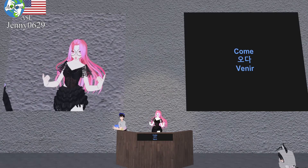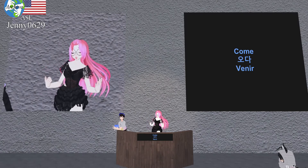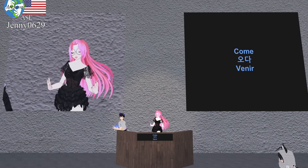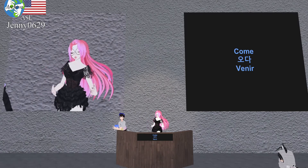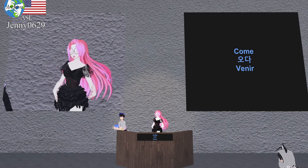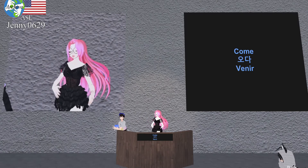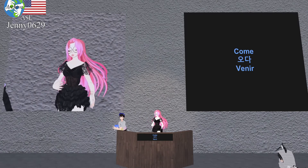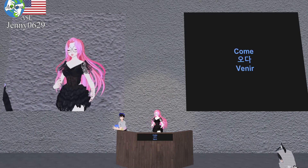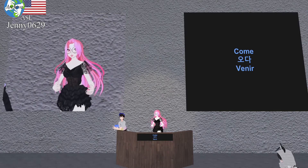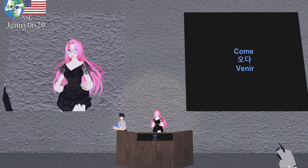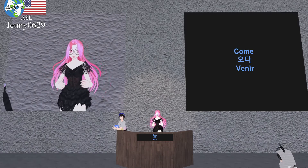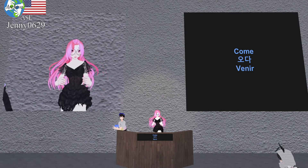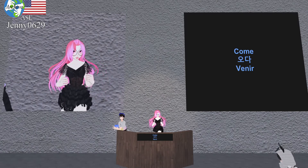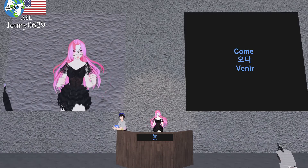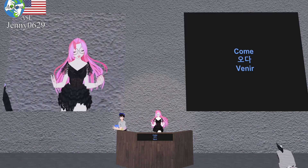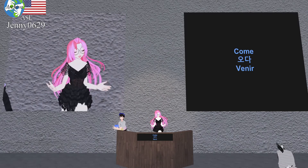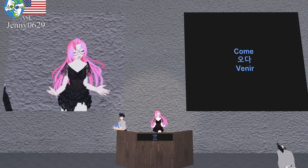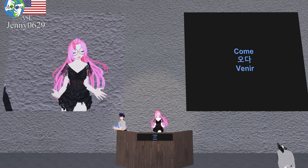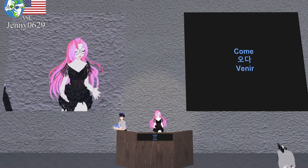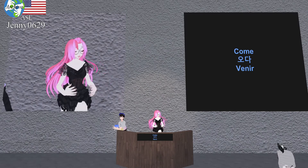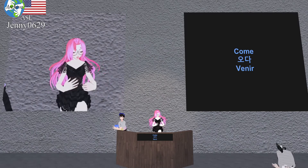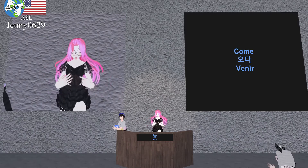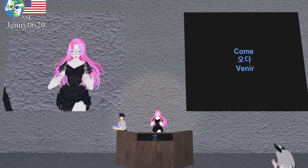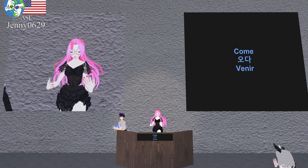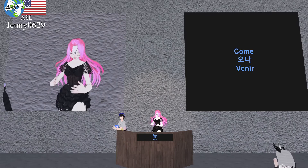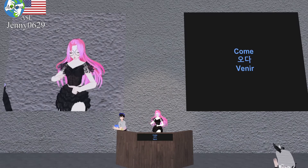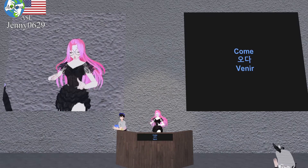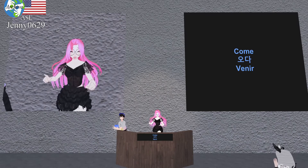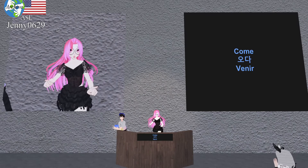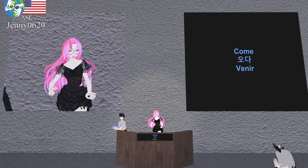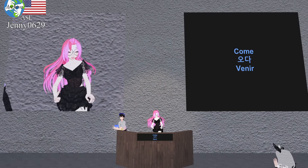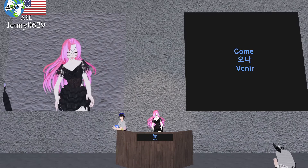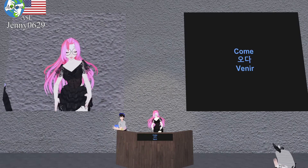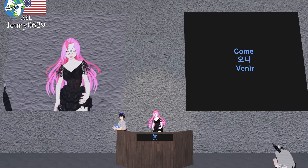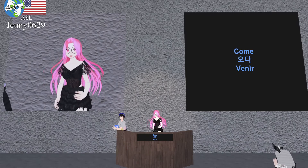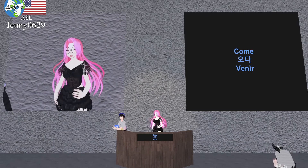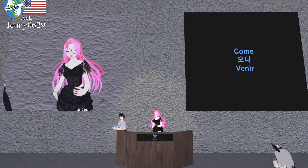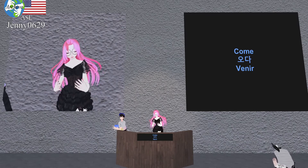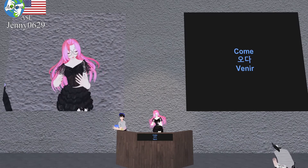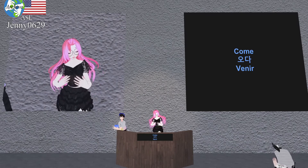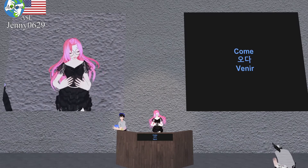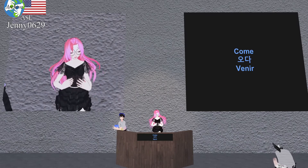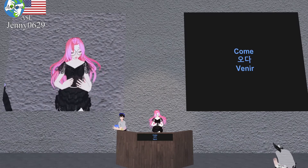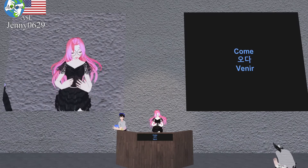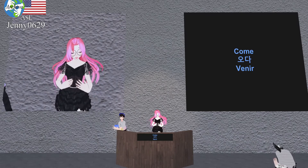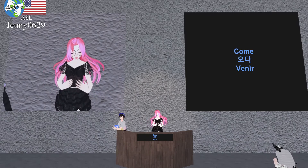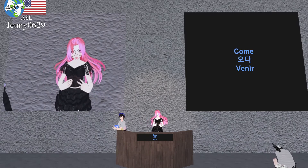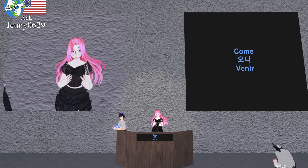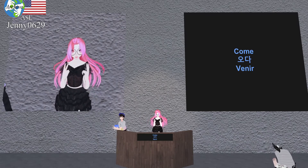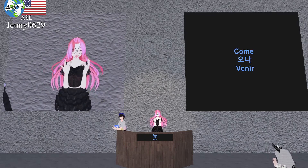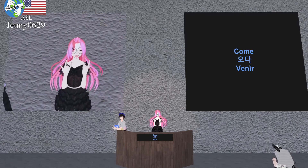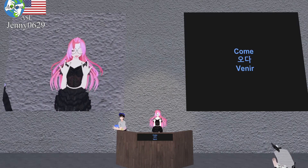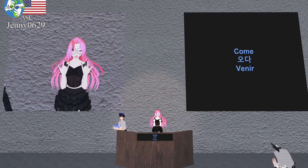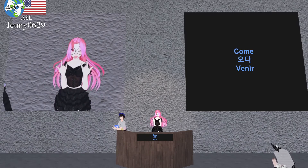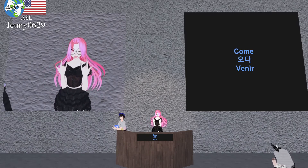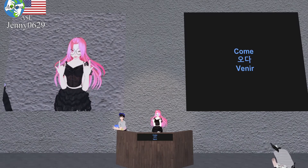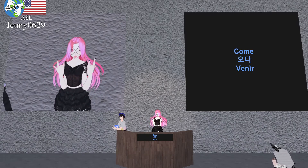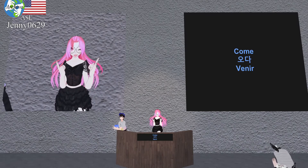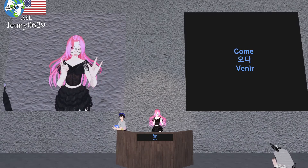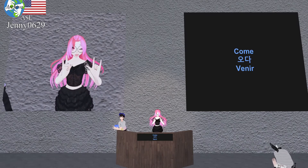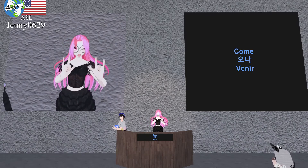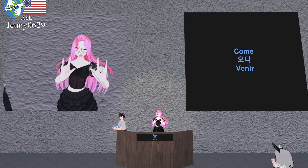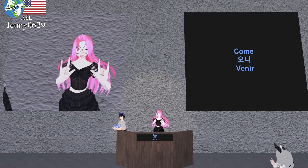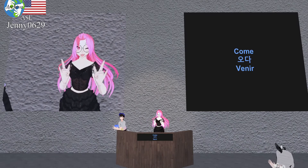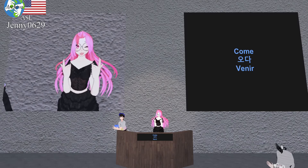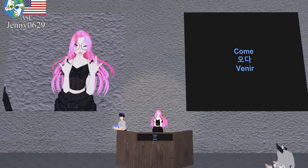just given to famous people or well-known people or whatever. There's a lot of different reasons. So, for example, my sign name is with